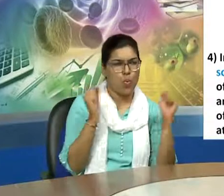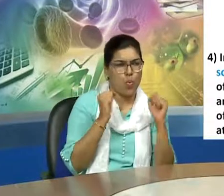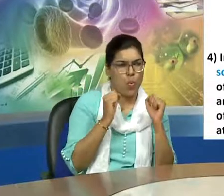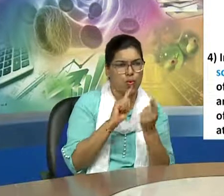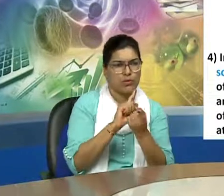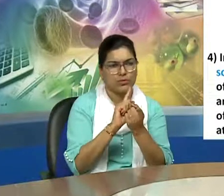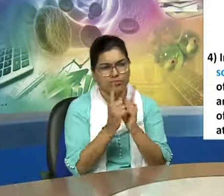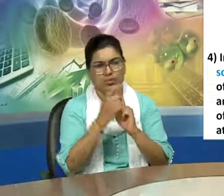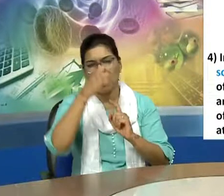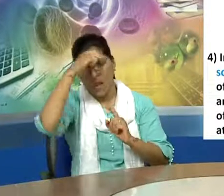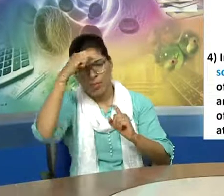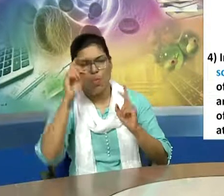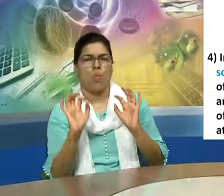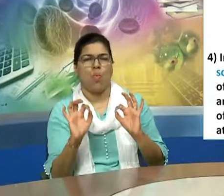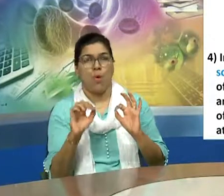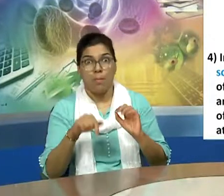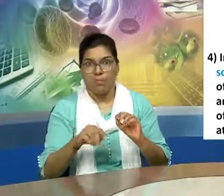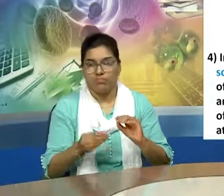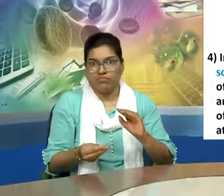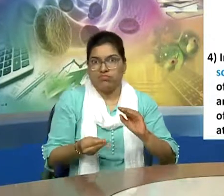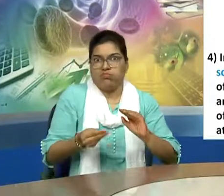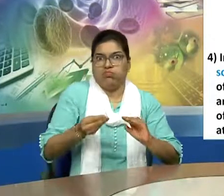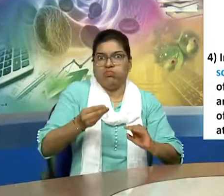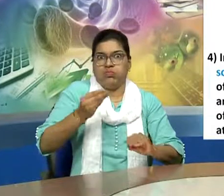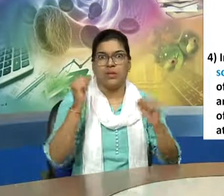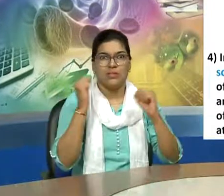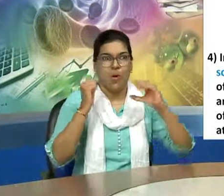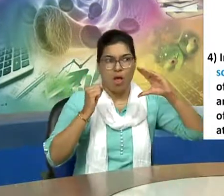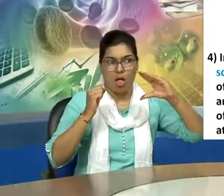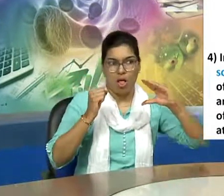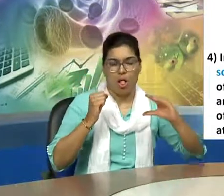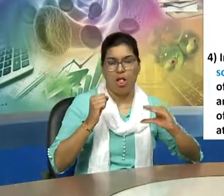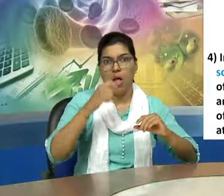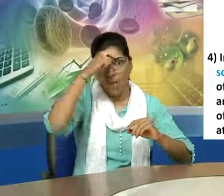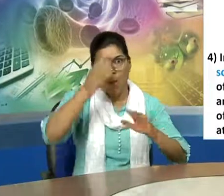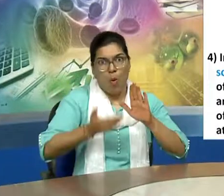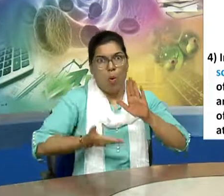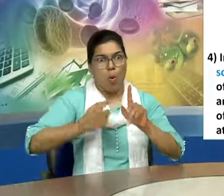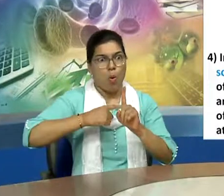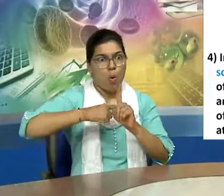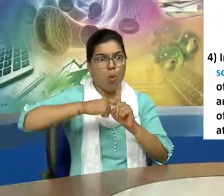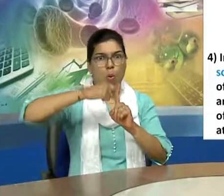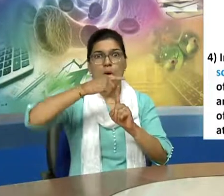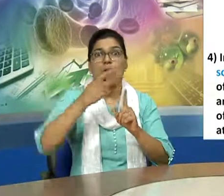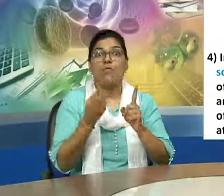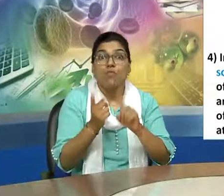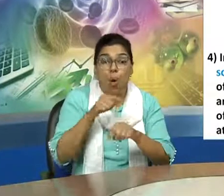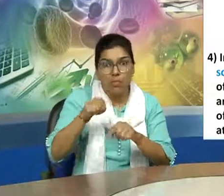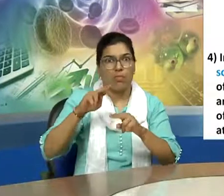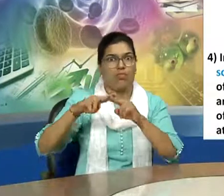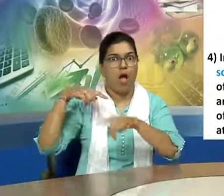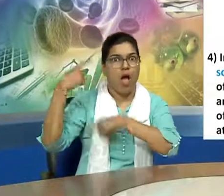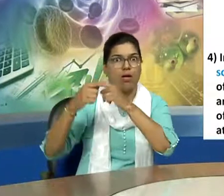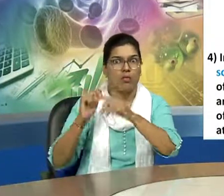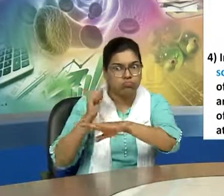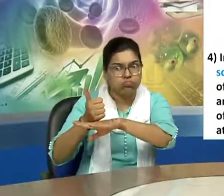when there was less carbon dioxide in the air, that time the environment was